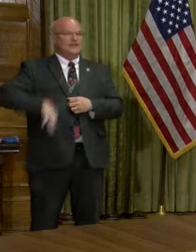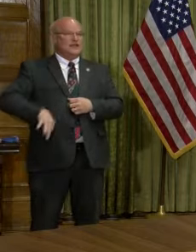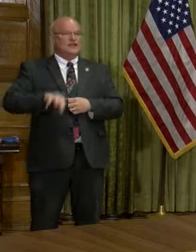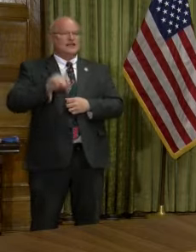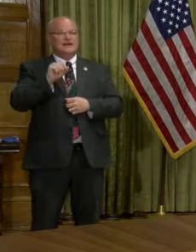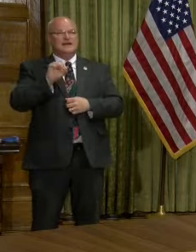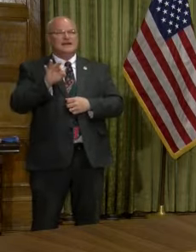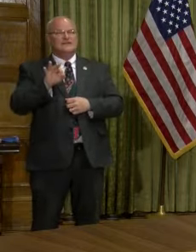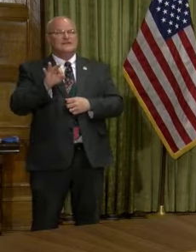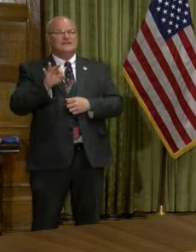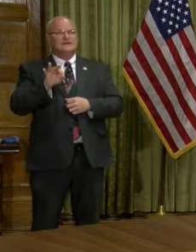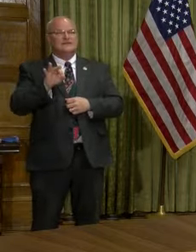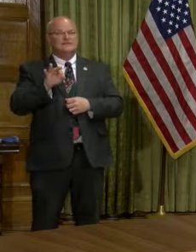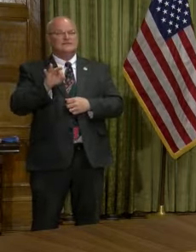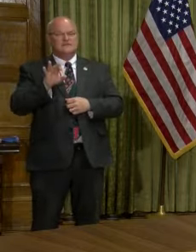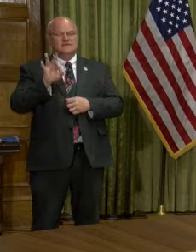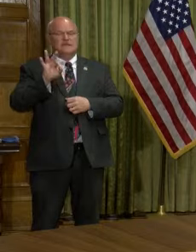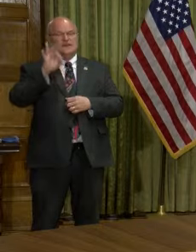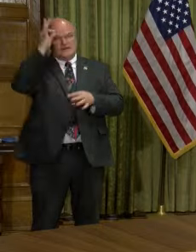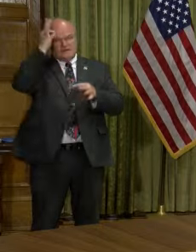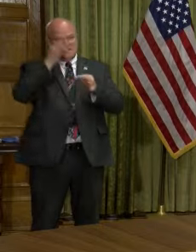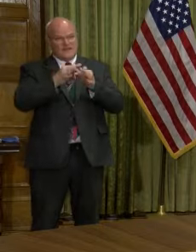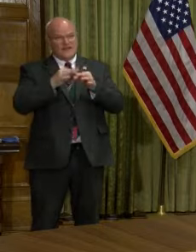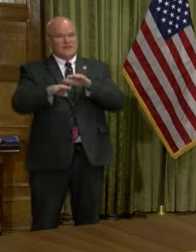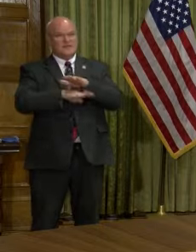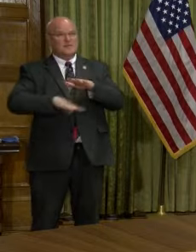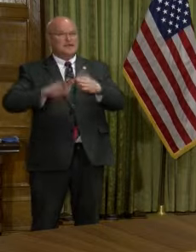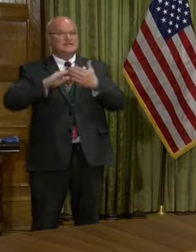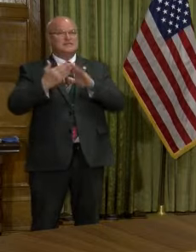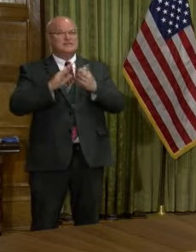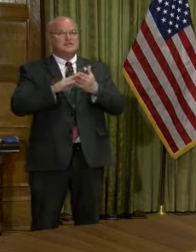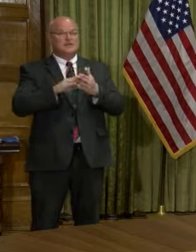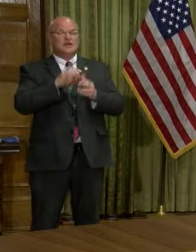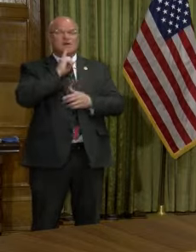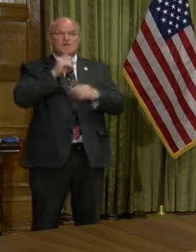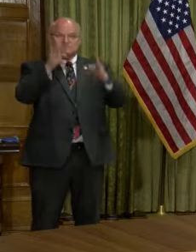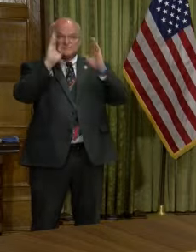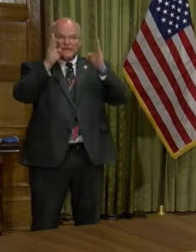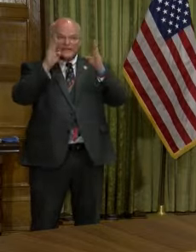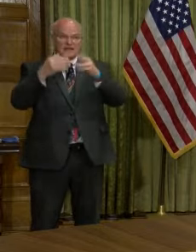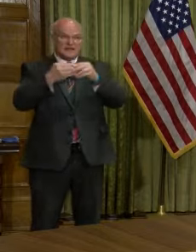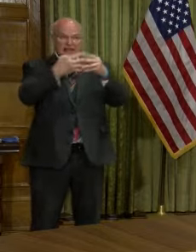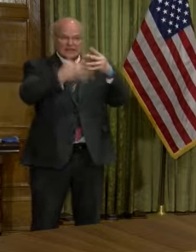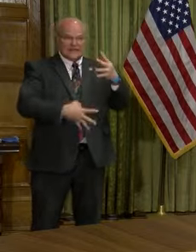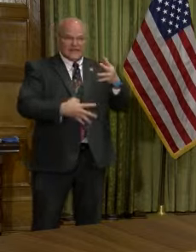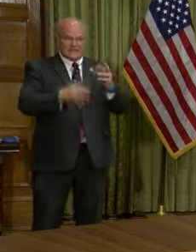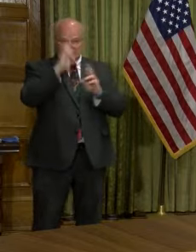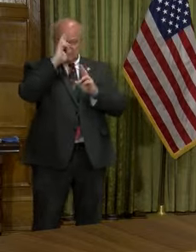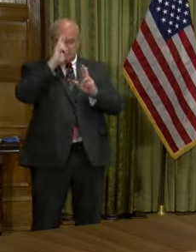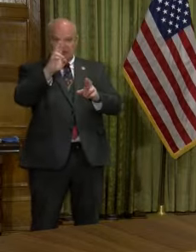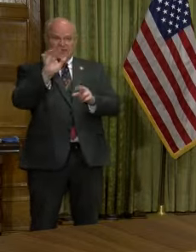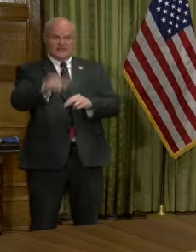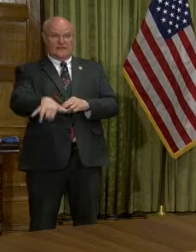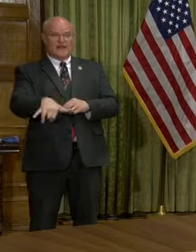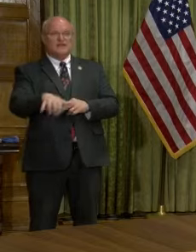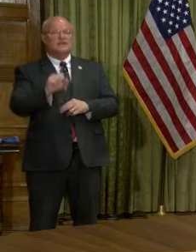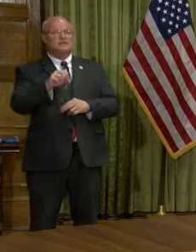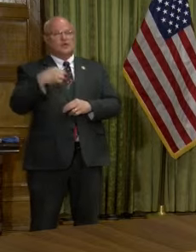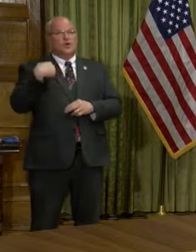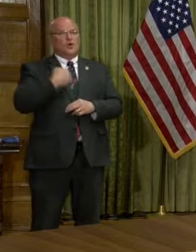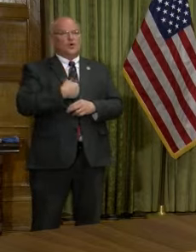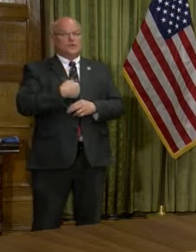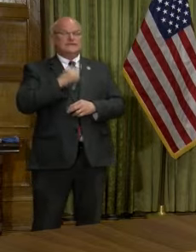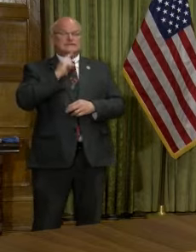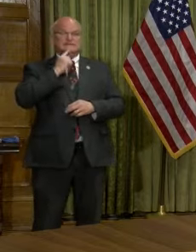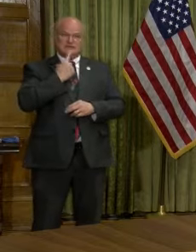the faith-based community, they actually pay attention to those guidelines and they respect those, and so we take